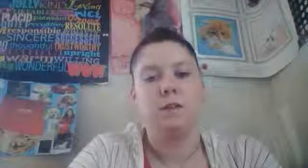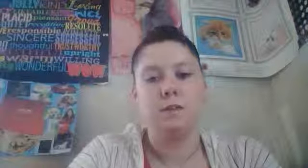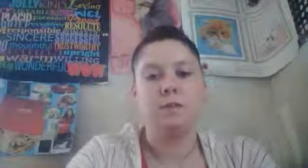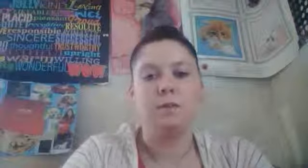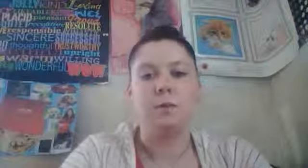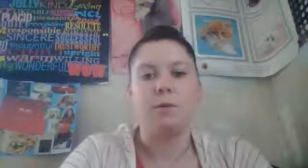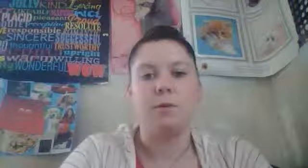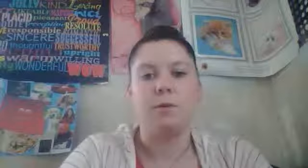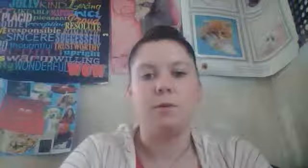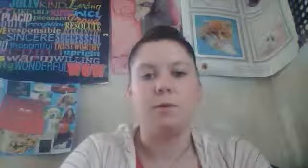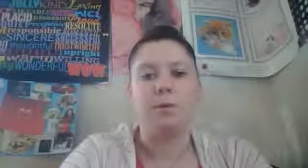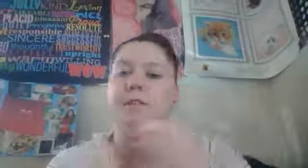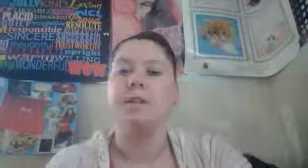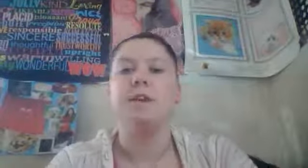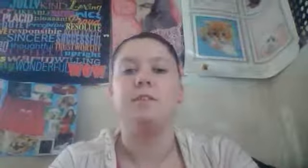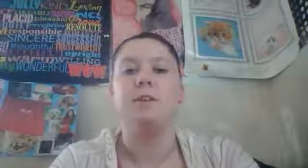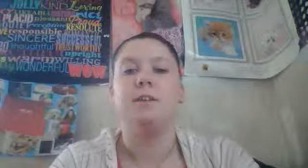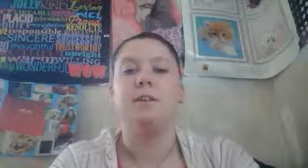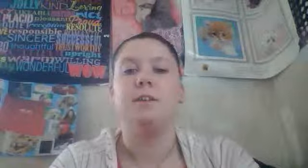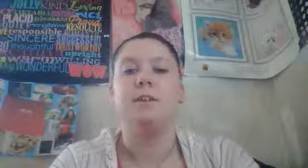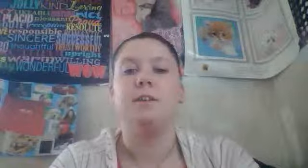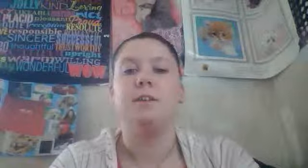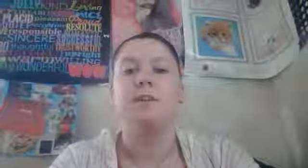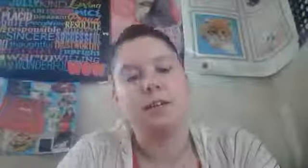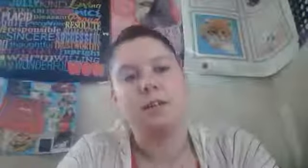So, yeah, there you go. Some basic